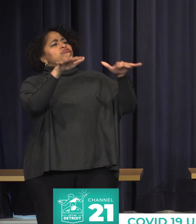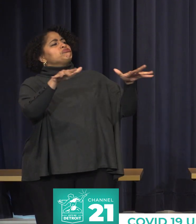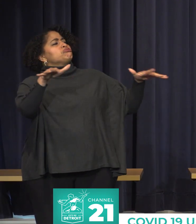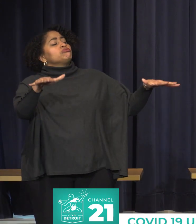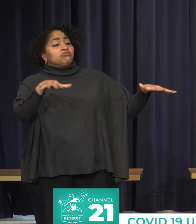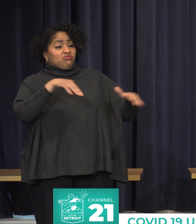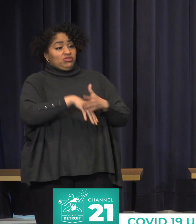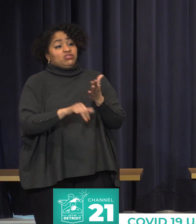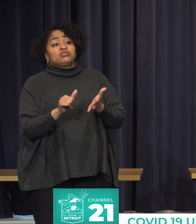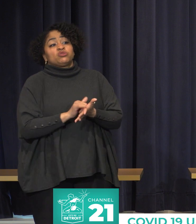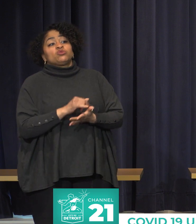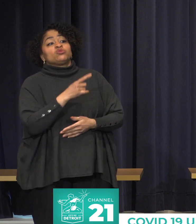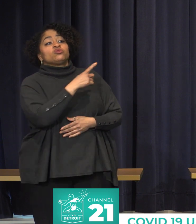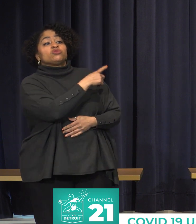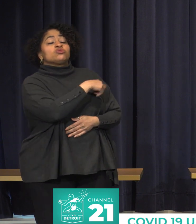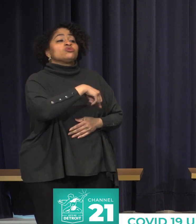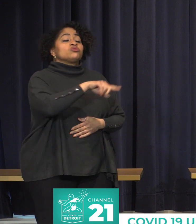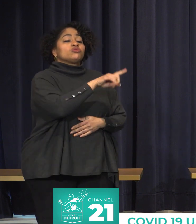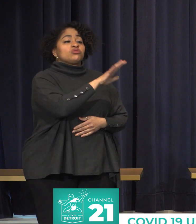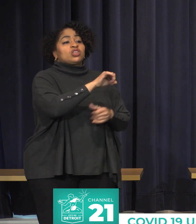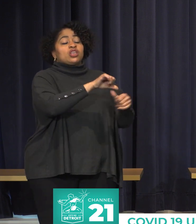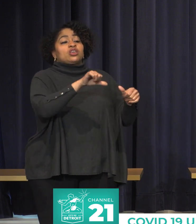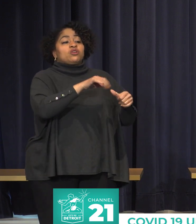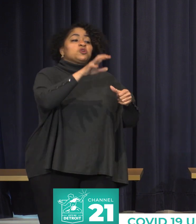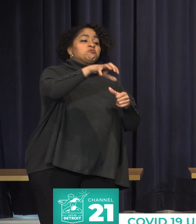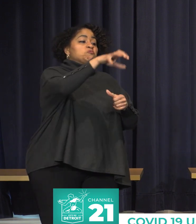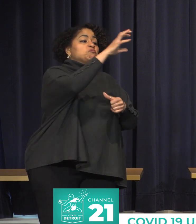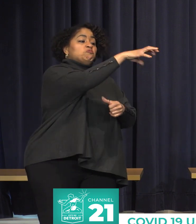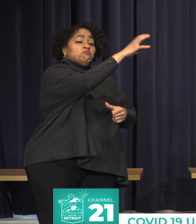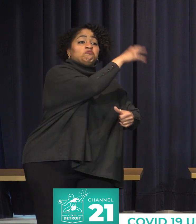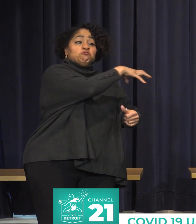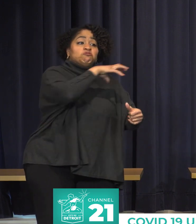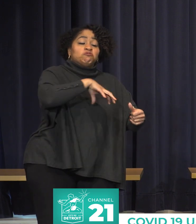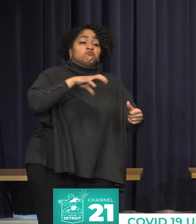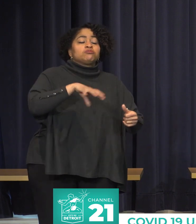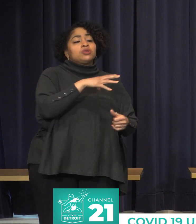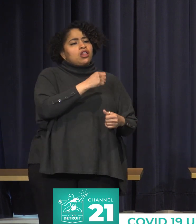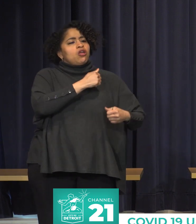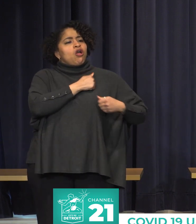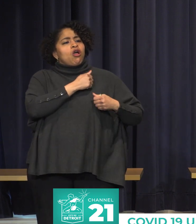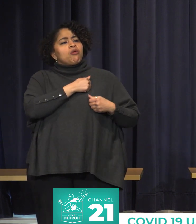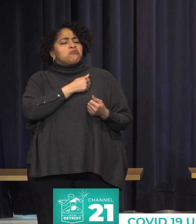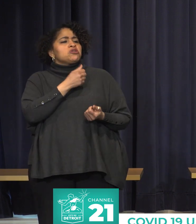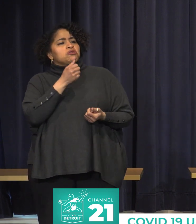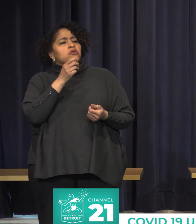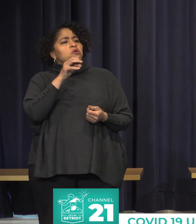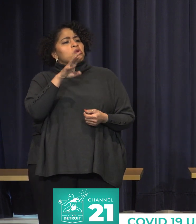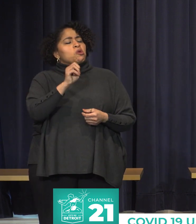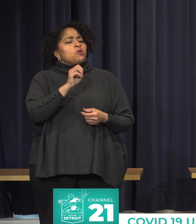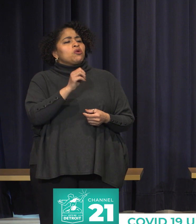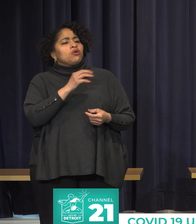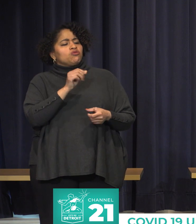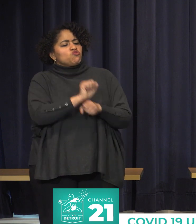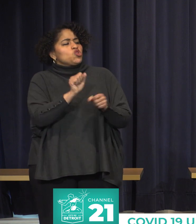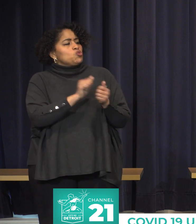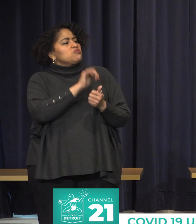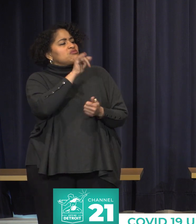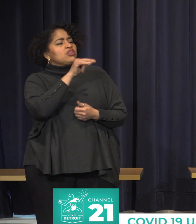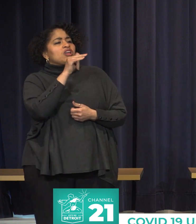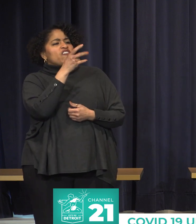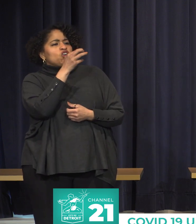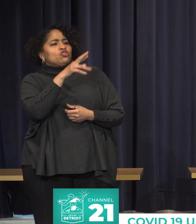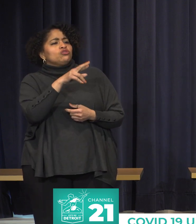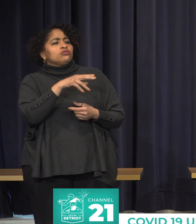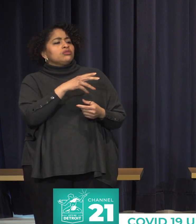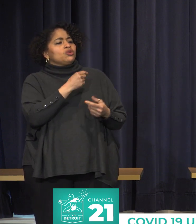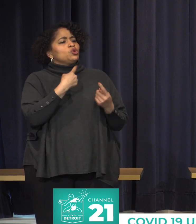around the region, and the Army Corps of Engineers is working with the governor to follow the same practice